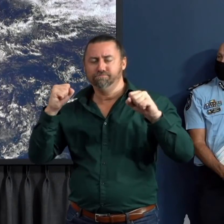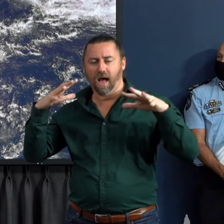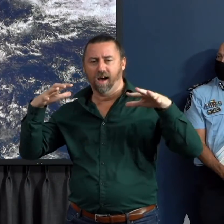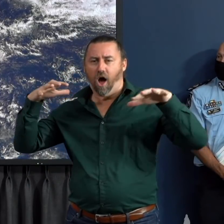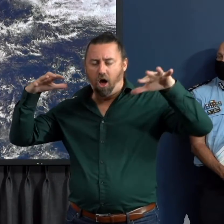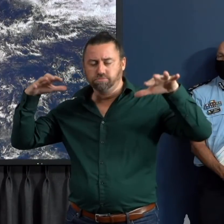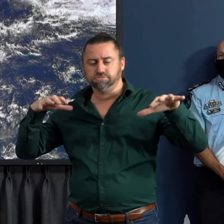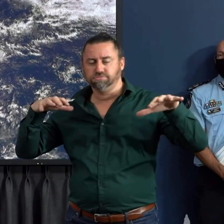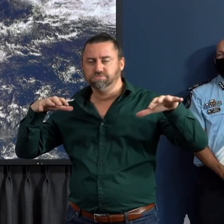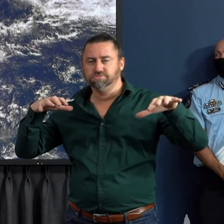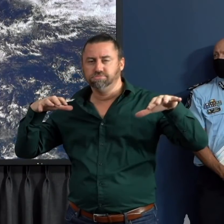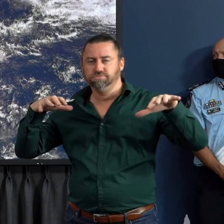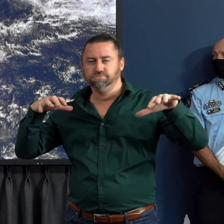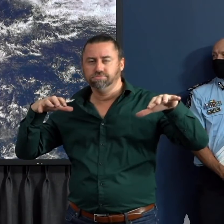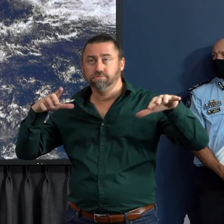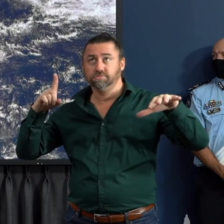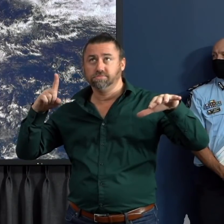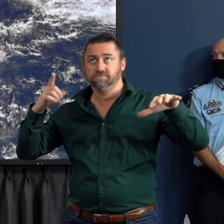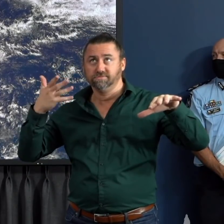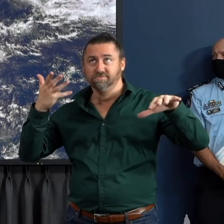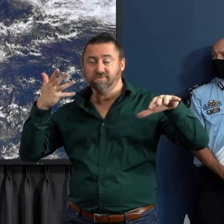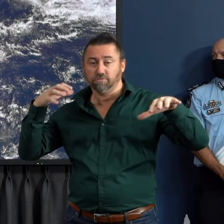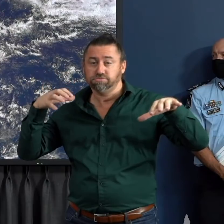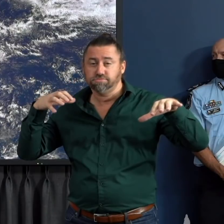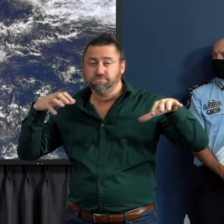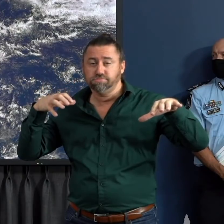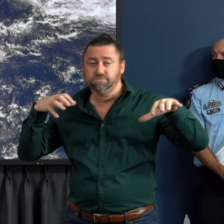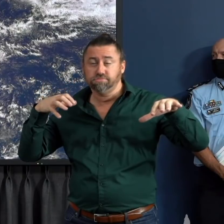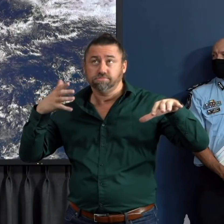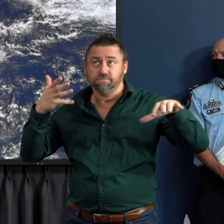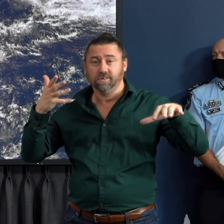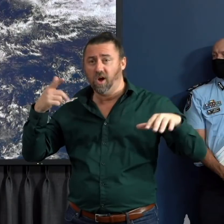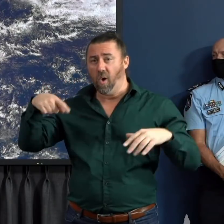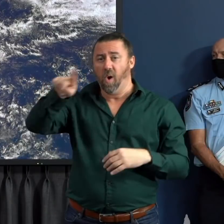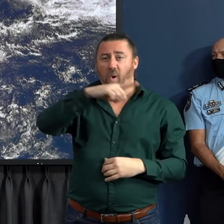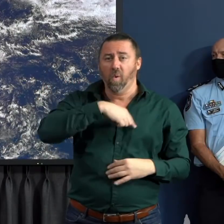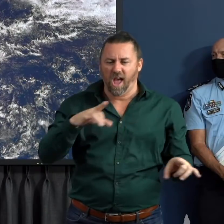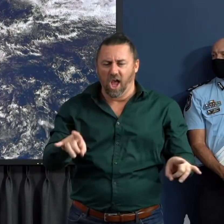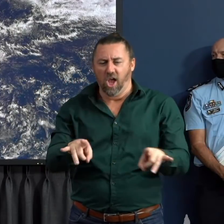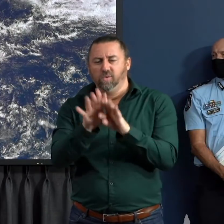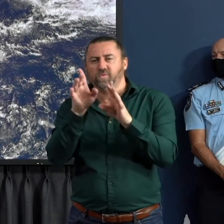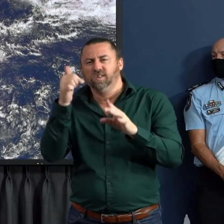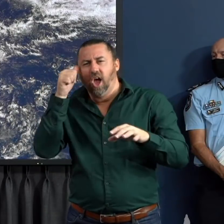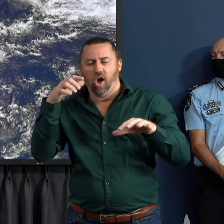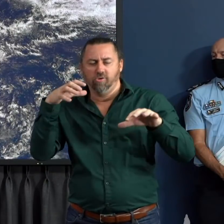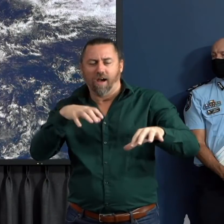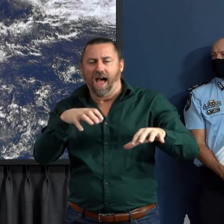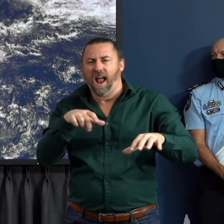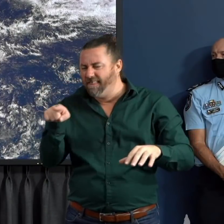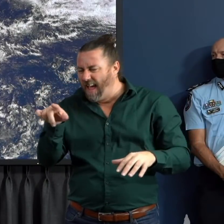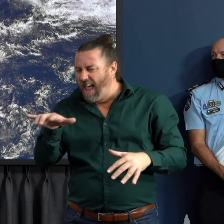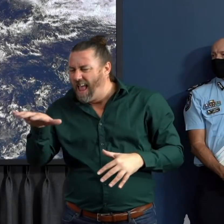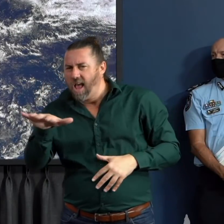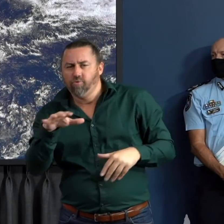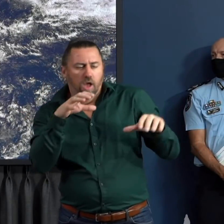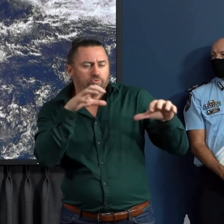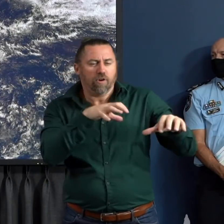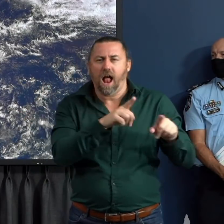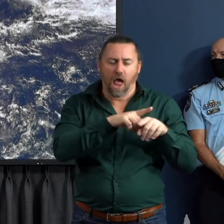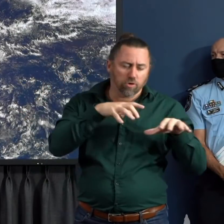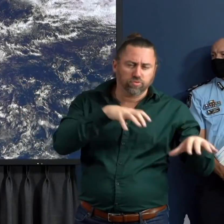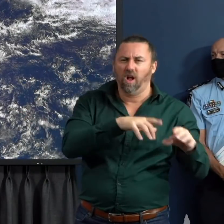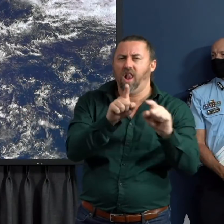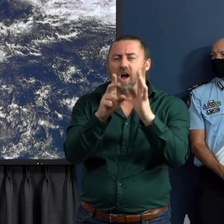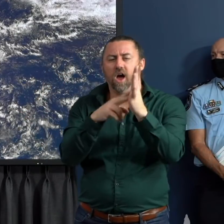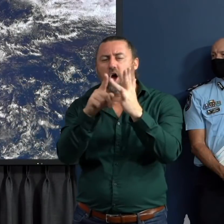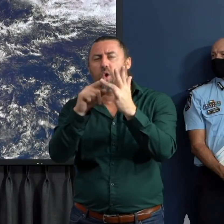I said yesterday, we're used to, in southeast Queensland, experiencing a bit of rain over a certain catchment, a little rain over Noosa